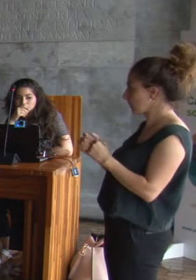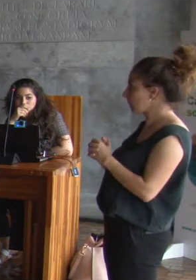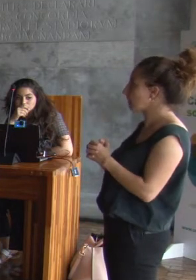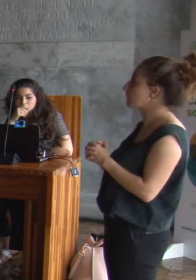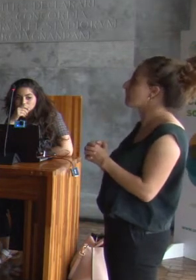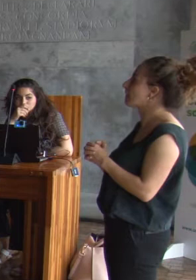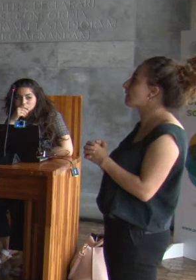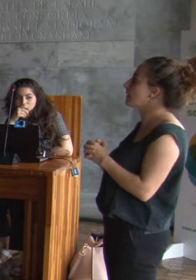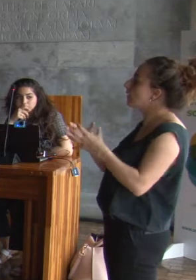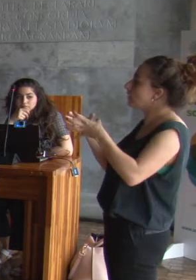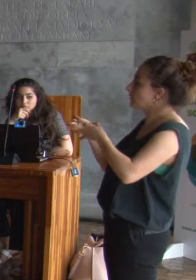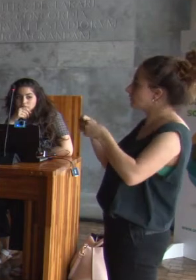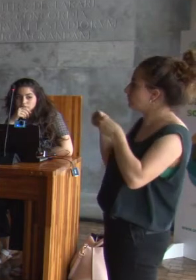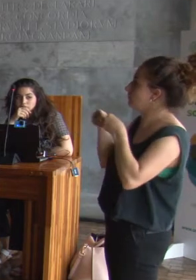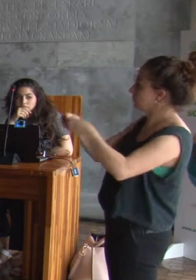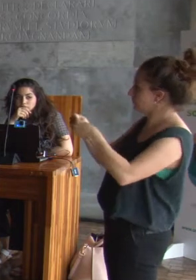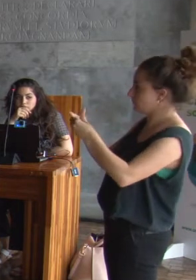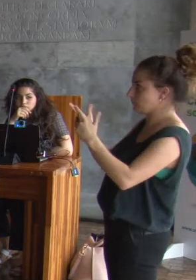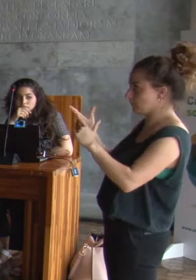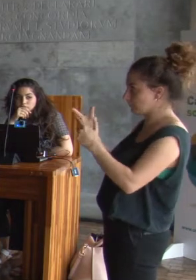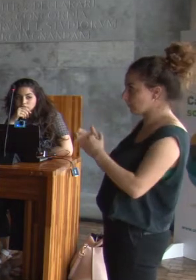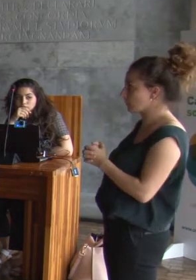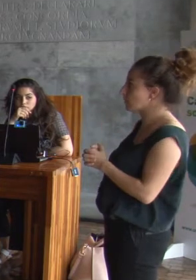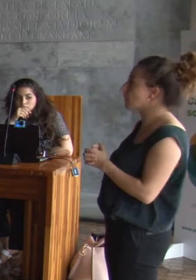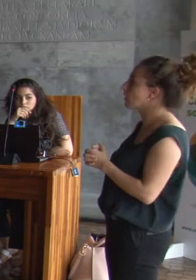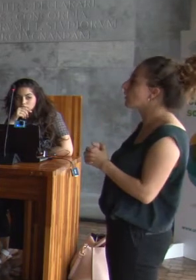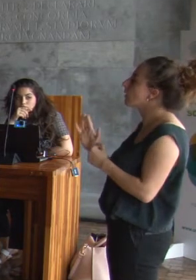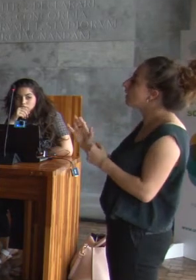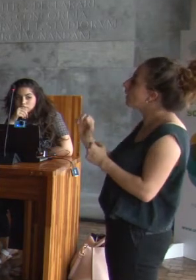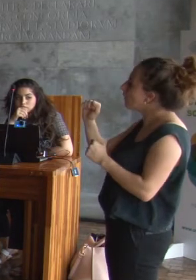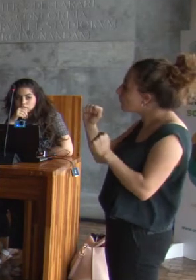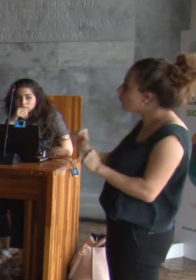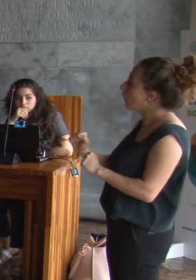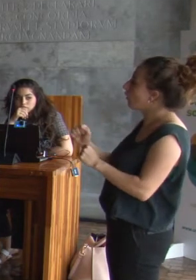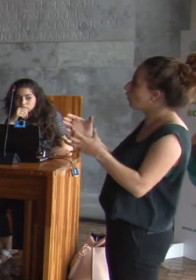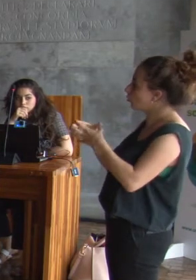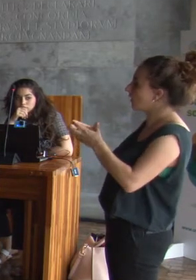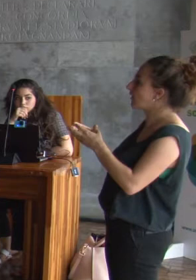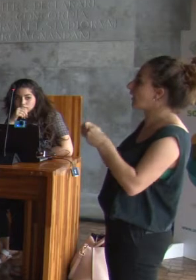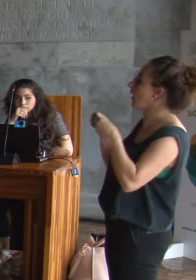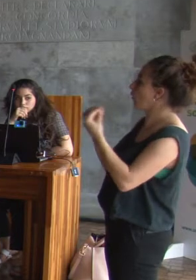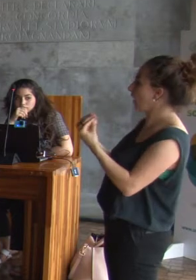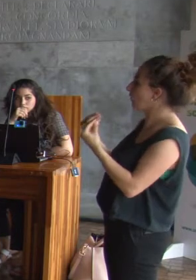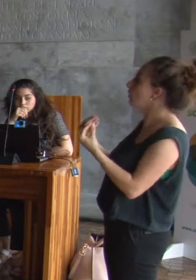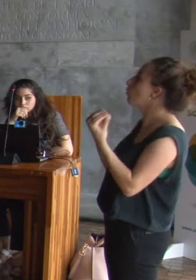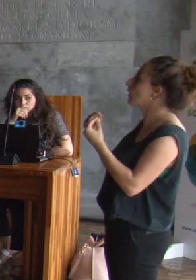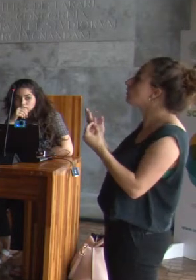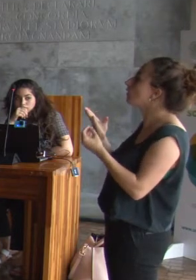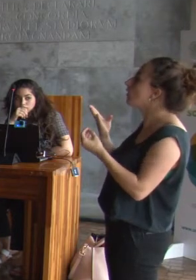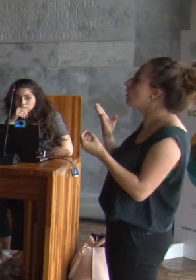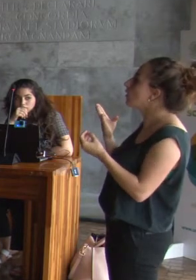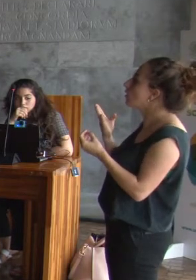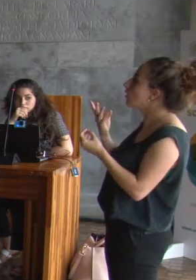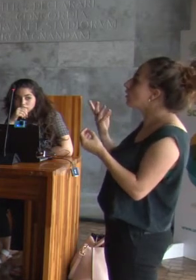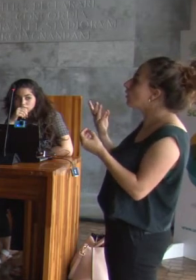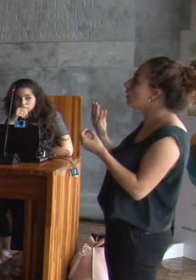participatory types of communication that involve consulting, right? So this is more of a conversation, a two-way communication